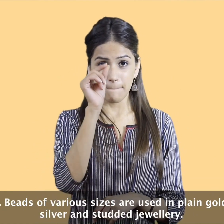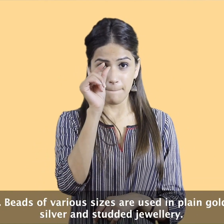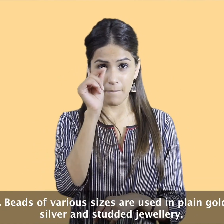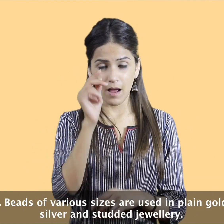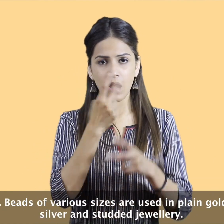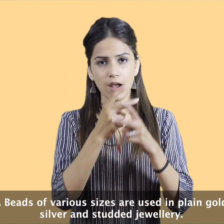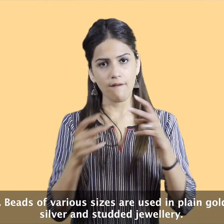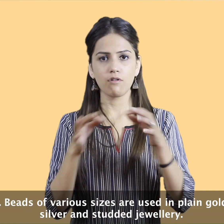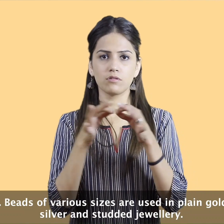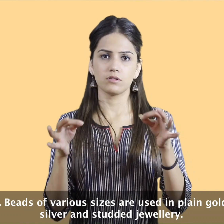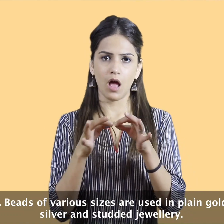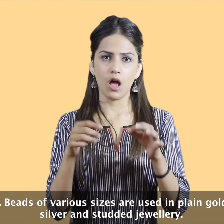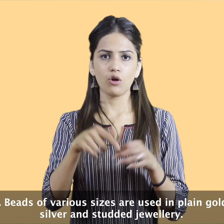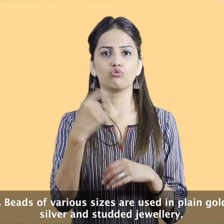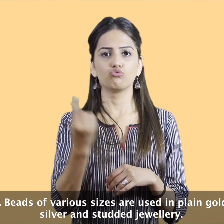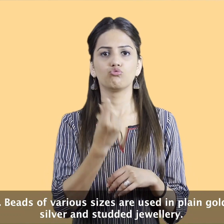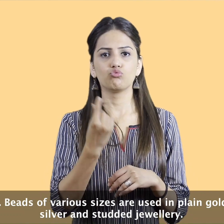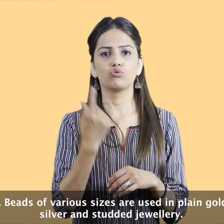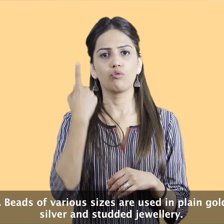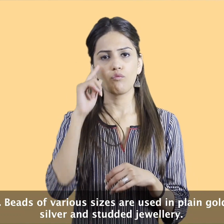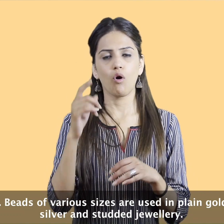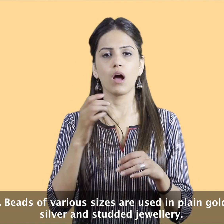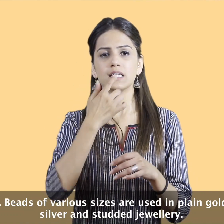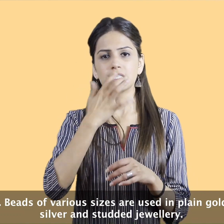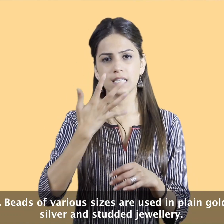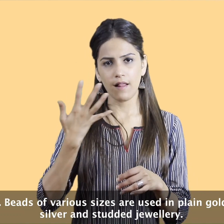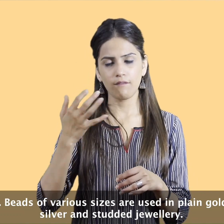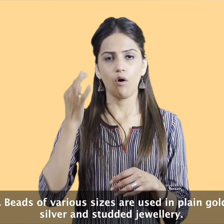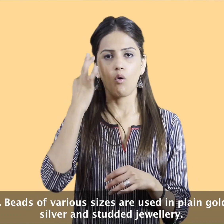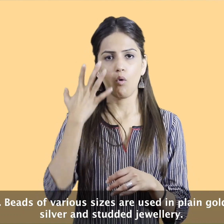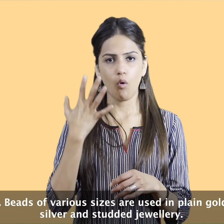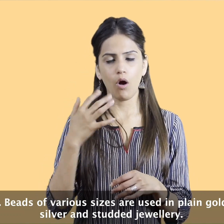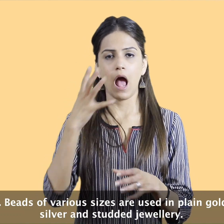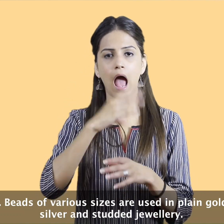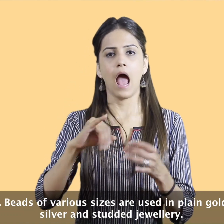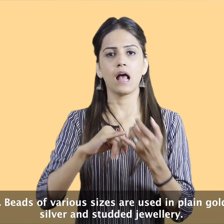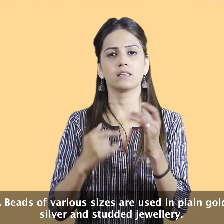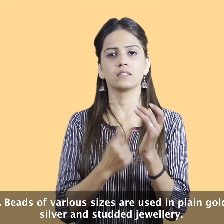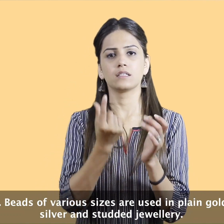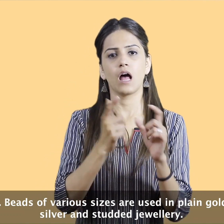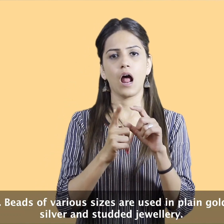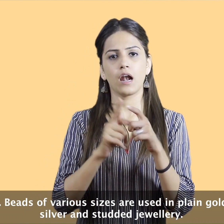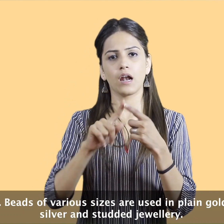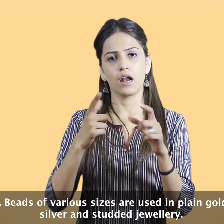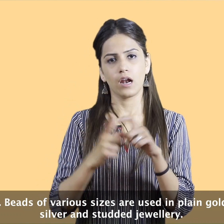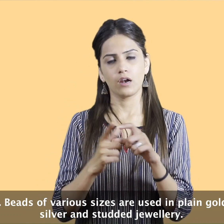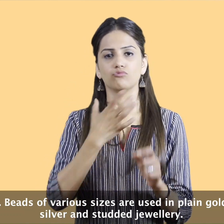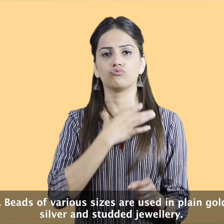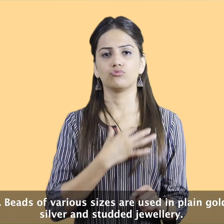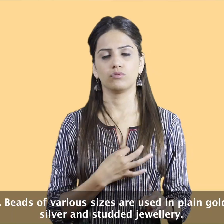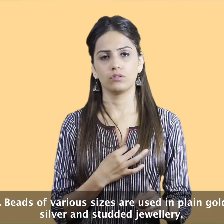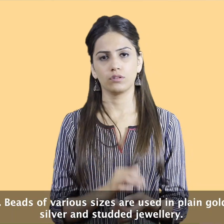Number 3. Beads of various sizes are used in plain gold, silver, and studded